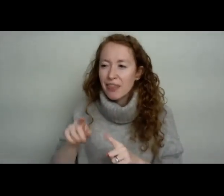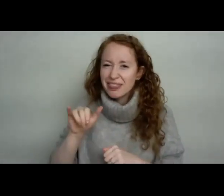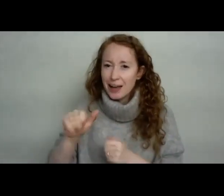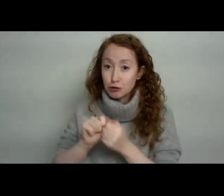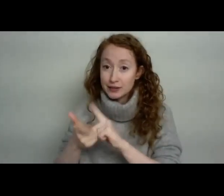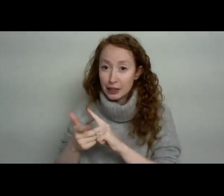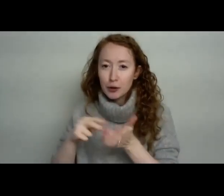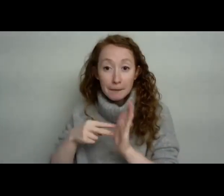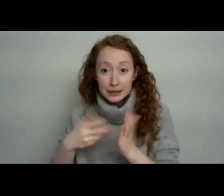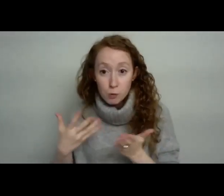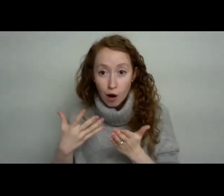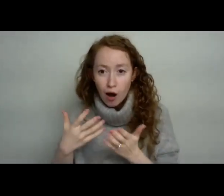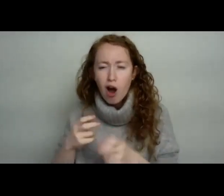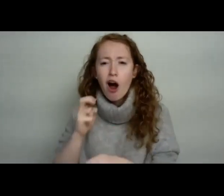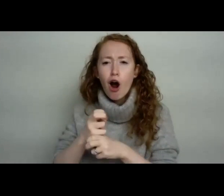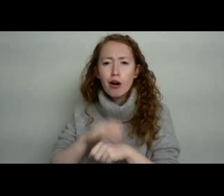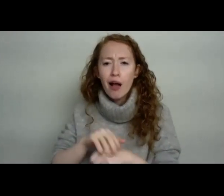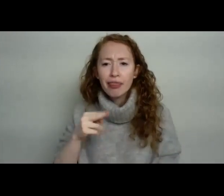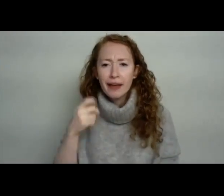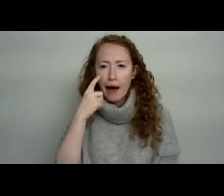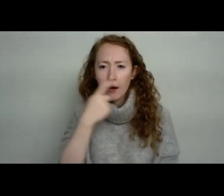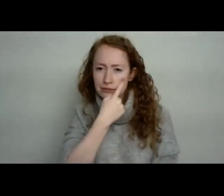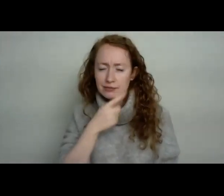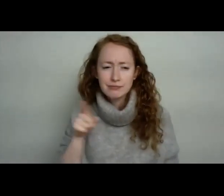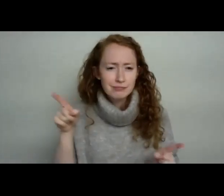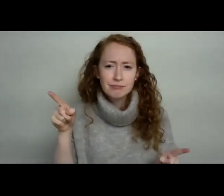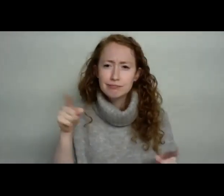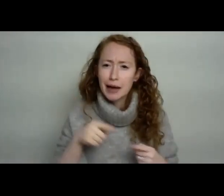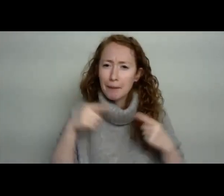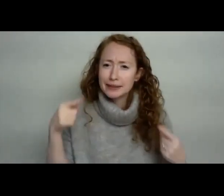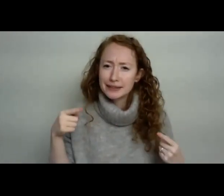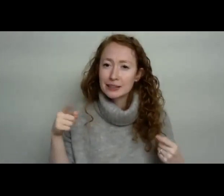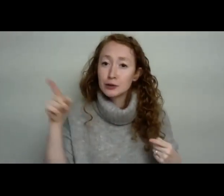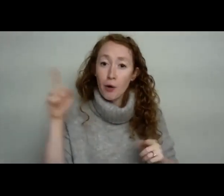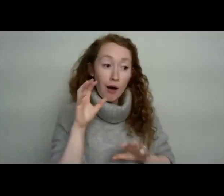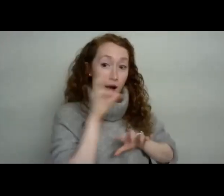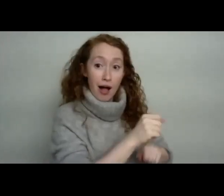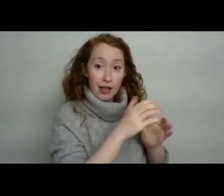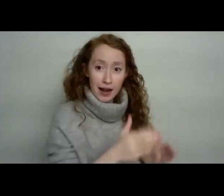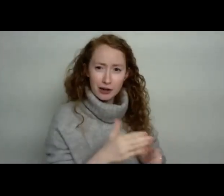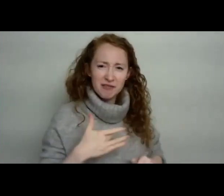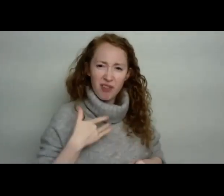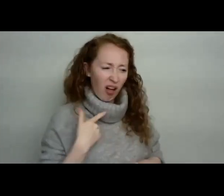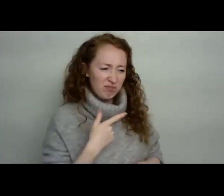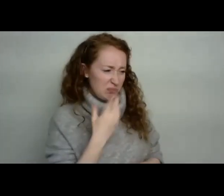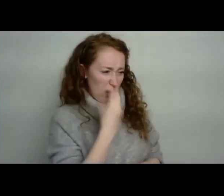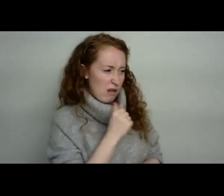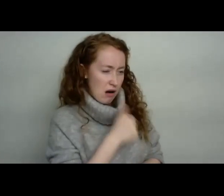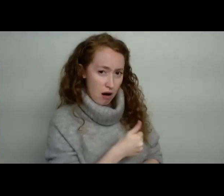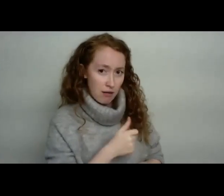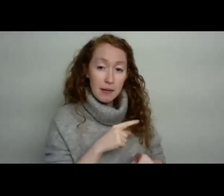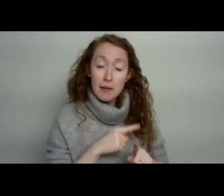the conquistadors did not find this flower nearly as beautiful as the Aztecs did. So fast